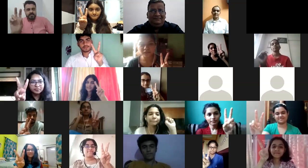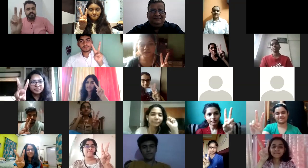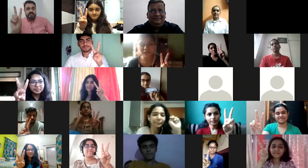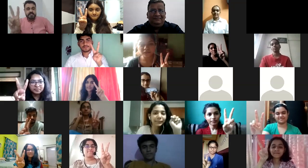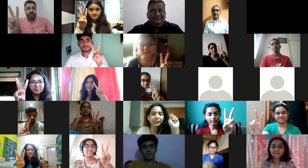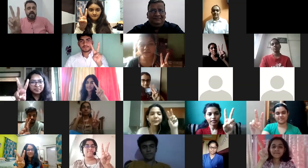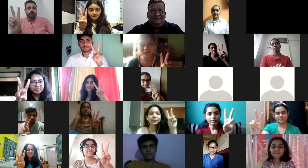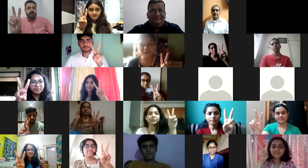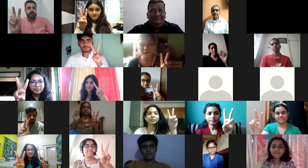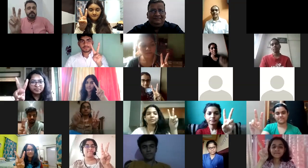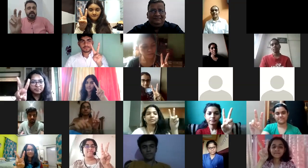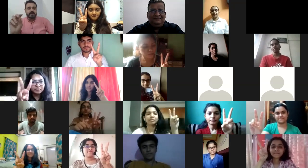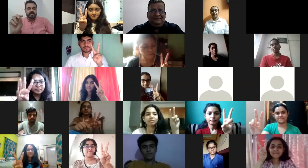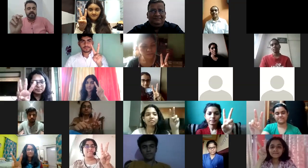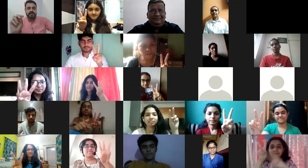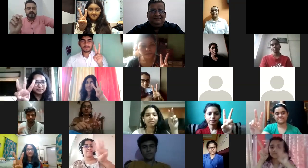If this is V, how would W be like? Any guesses?